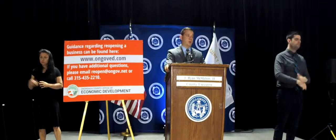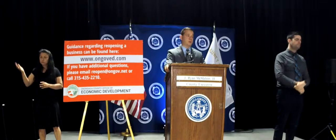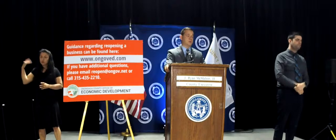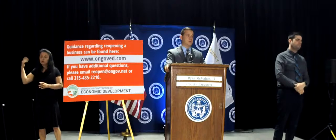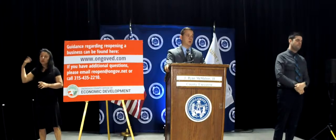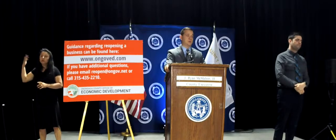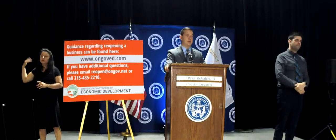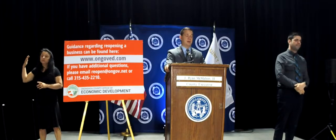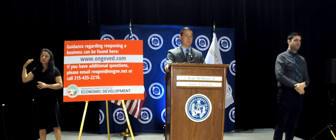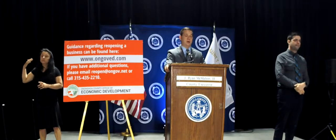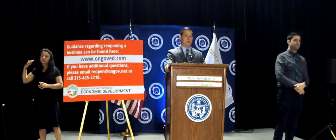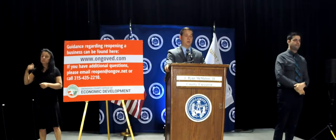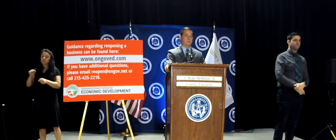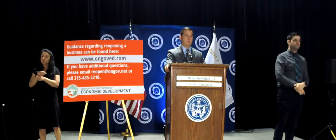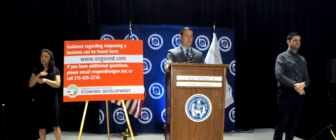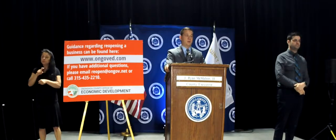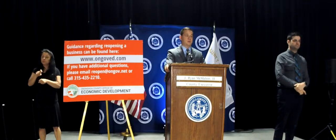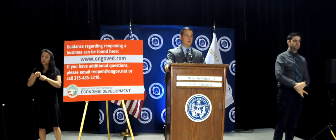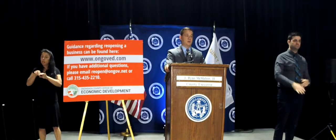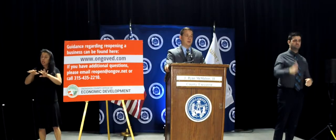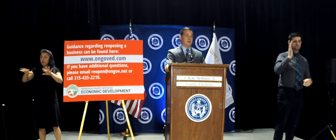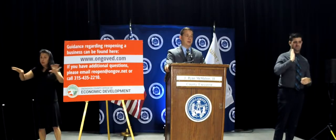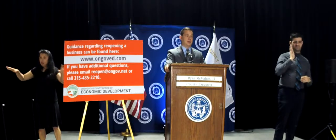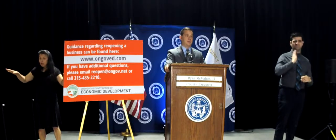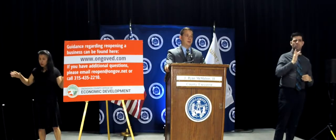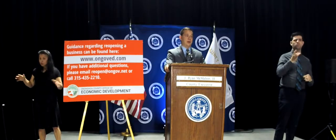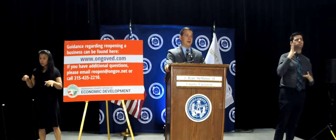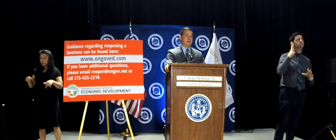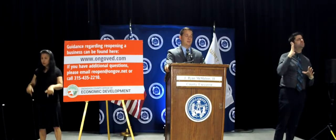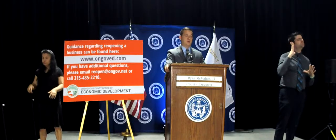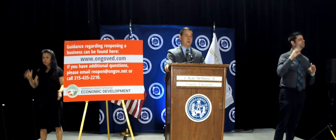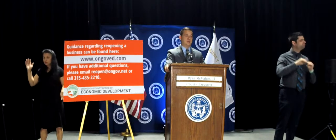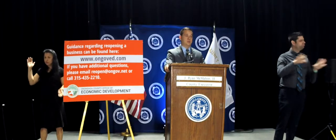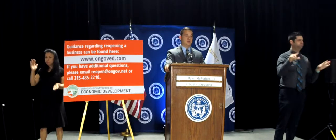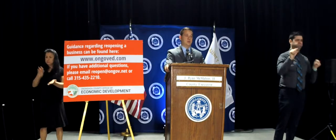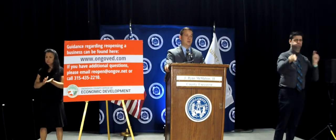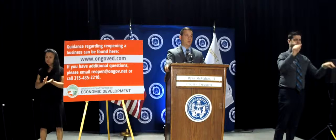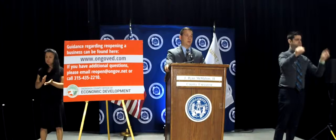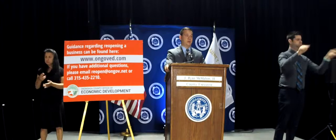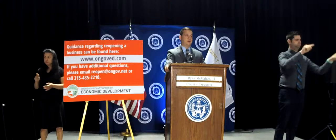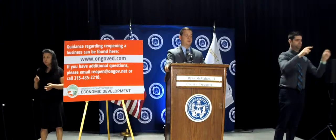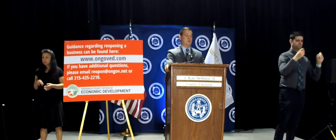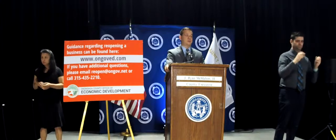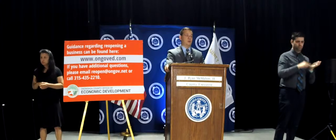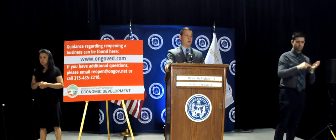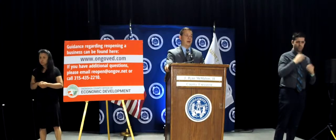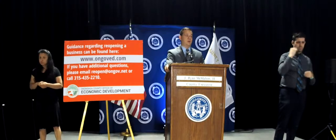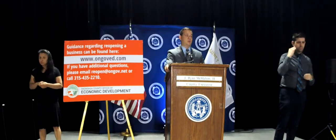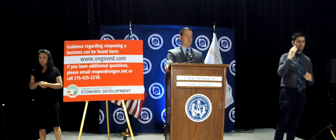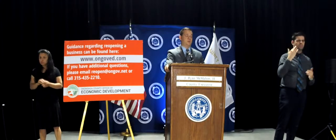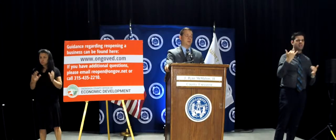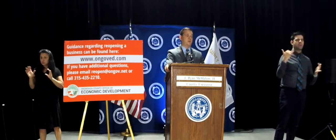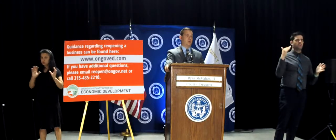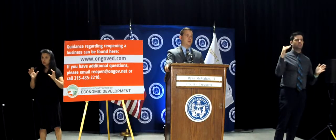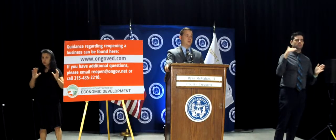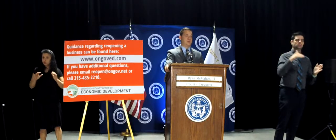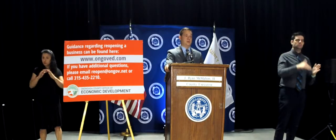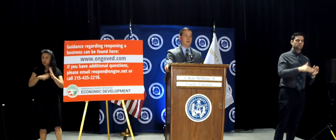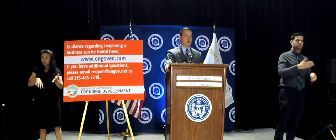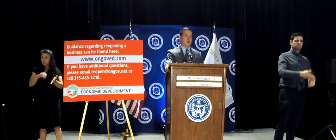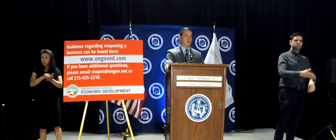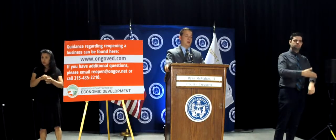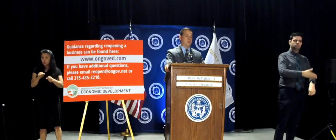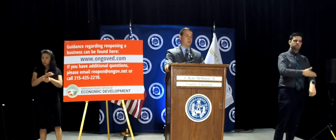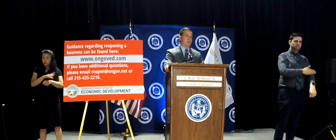this virus. So it's gotten better, but certainly any communication related to what's going on with people's loved ones should